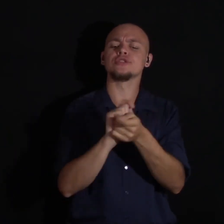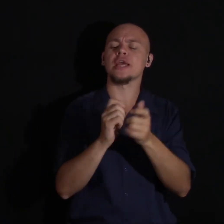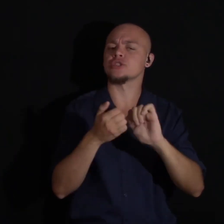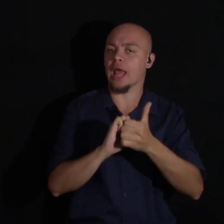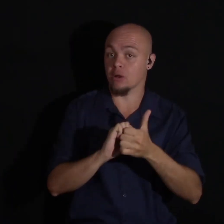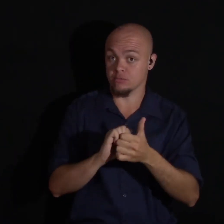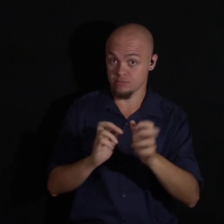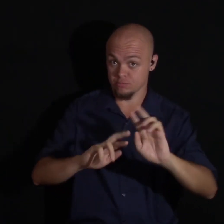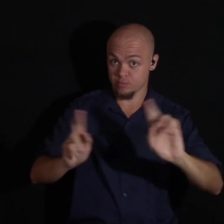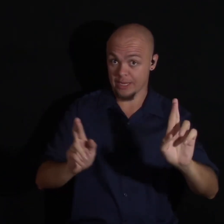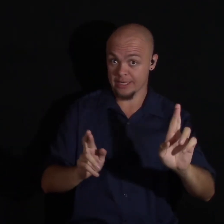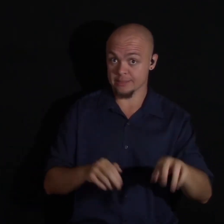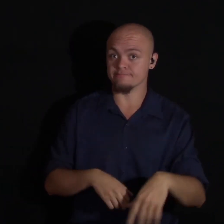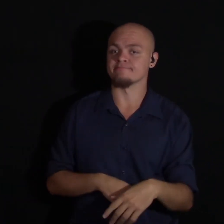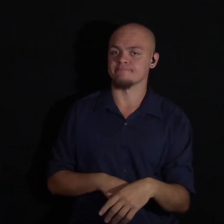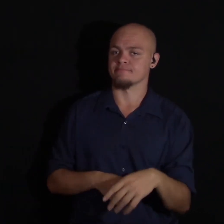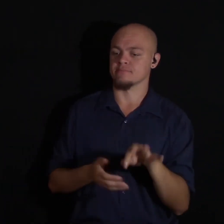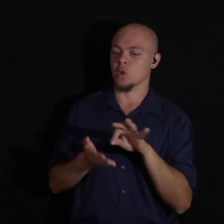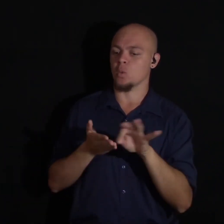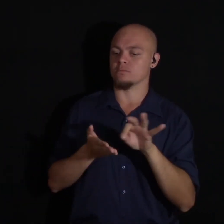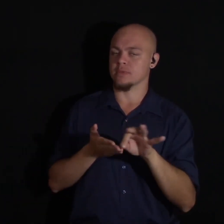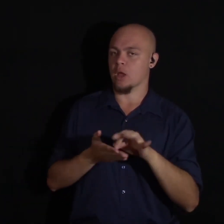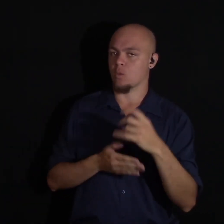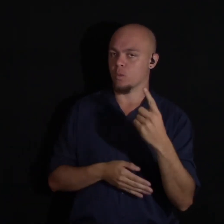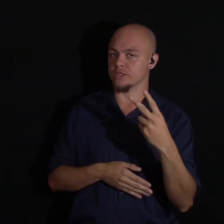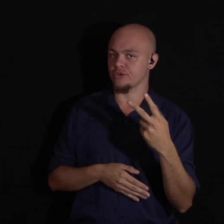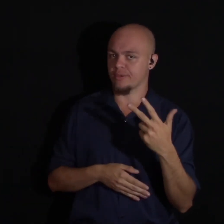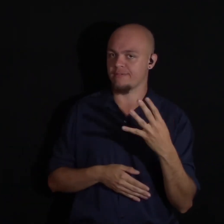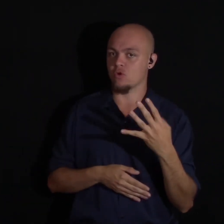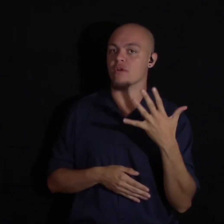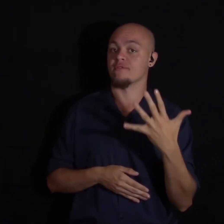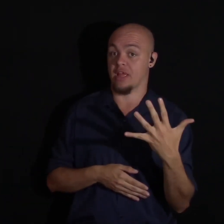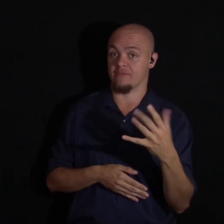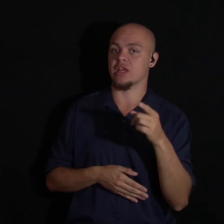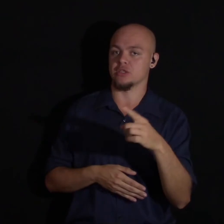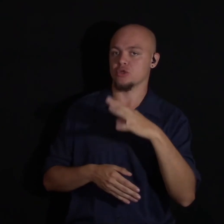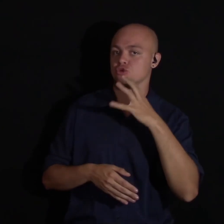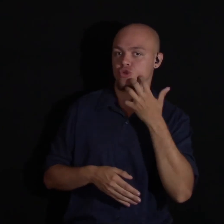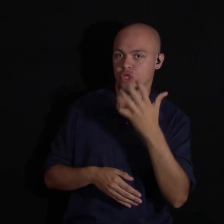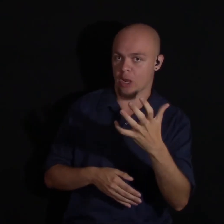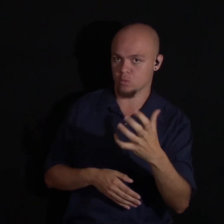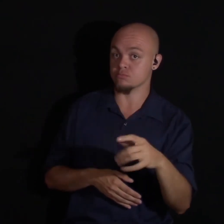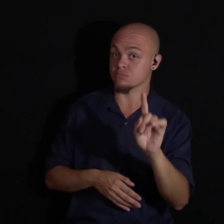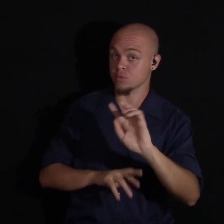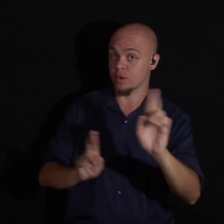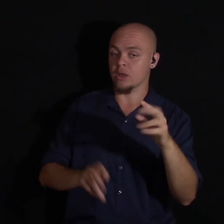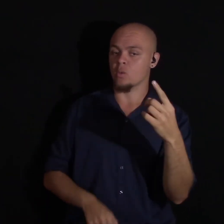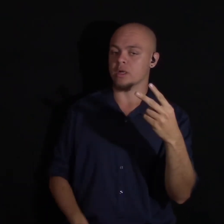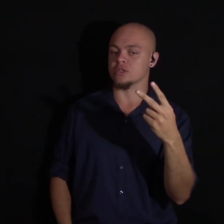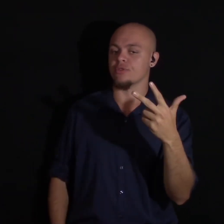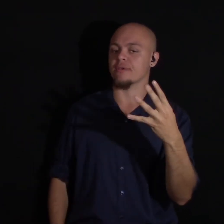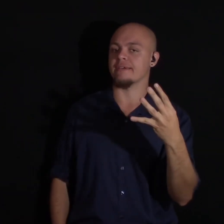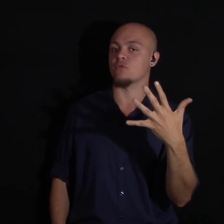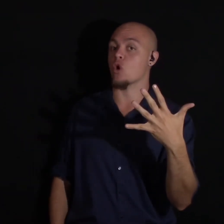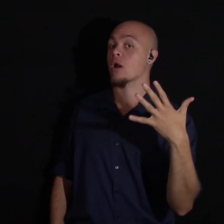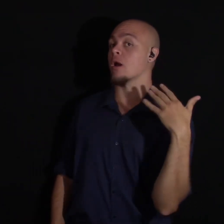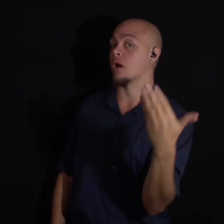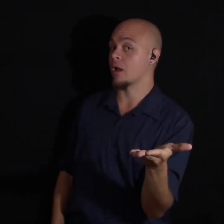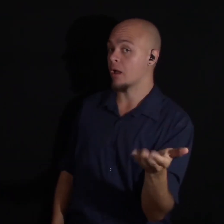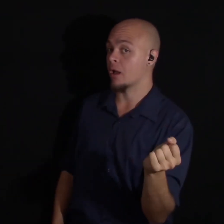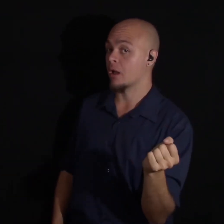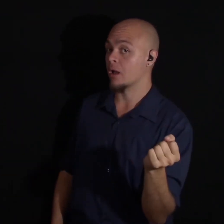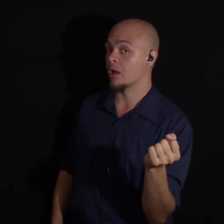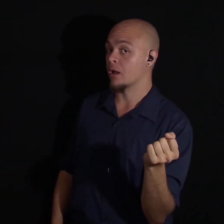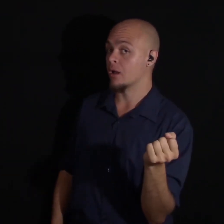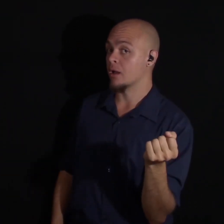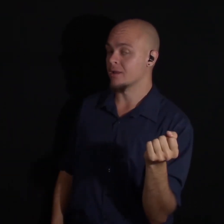On the count of 5, how do they change or transform as a result of what you give them? 1, 2, 3, 4, 5.